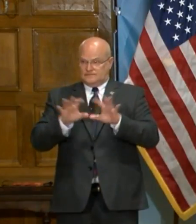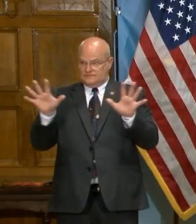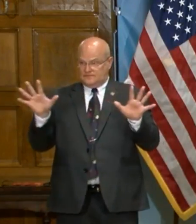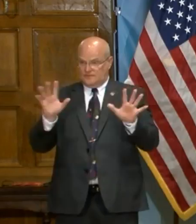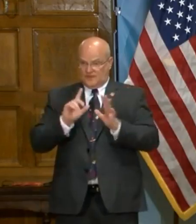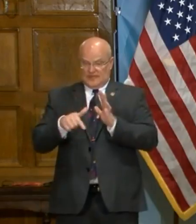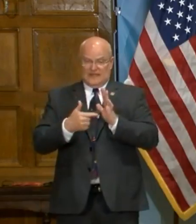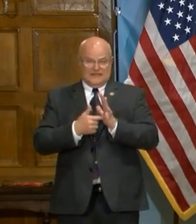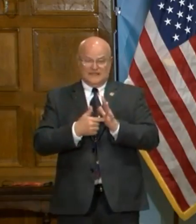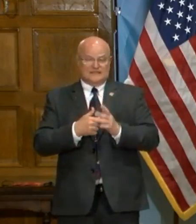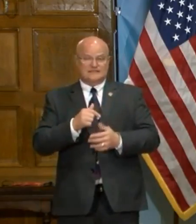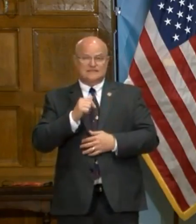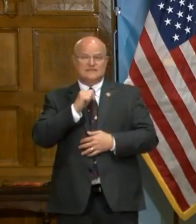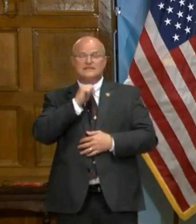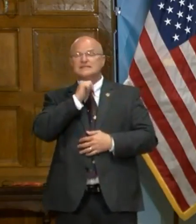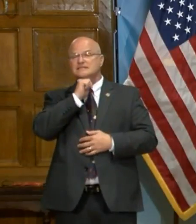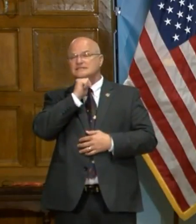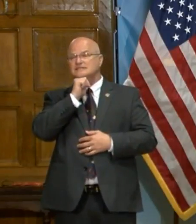obviously this is not